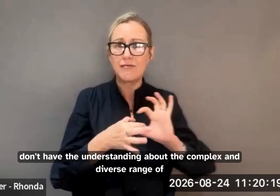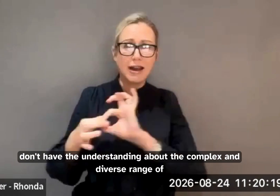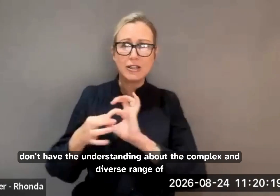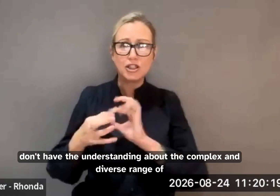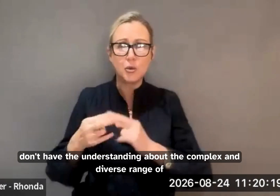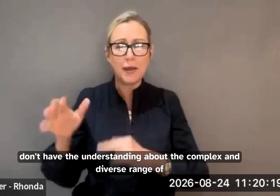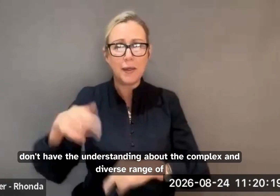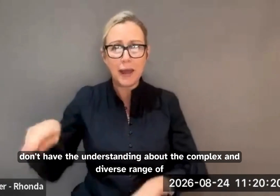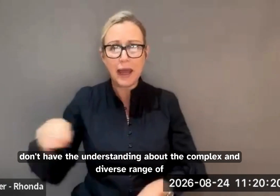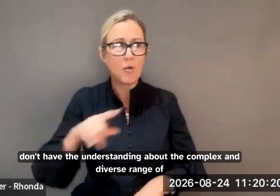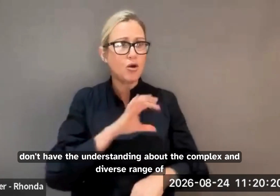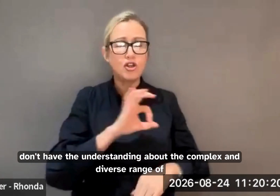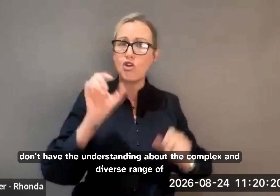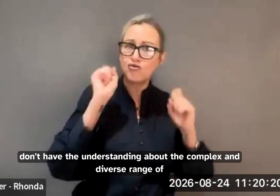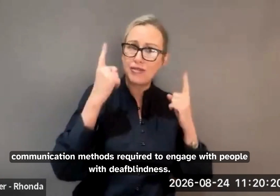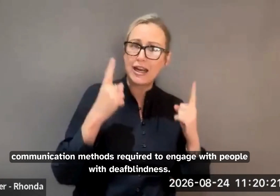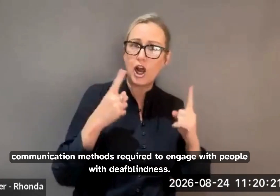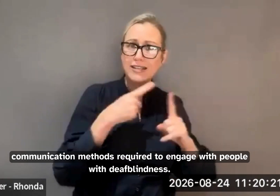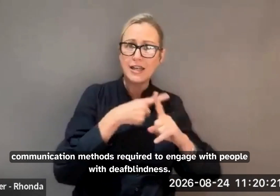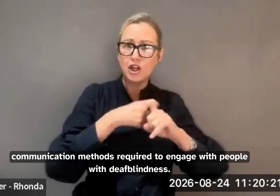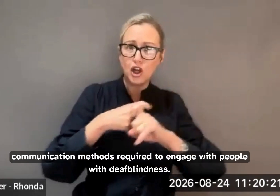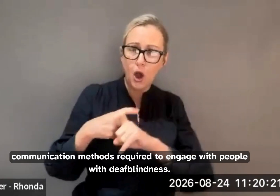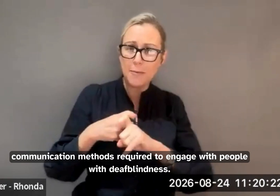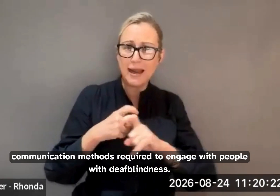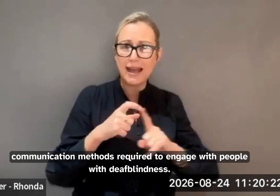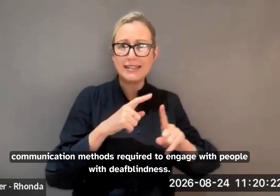and diverse range of